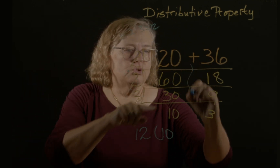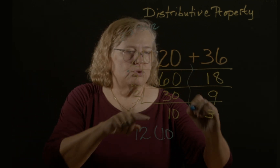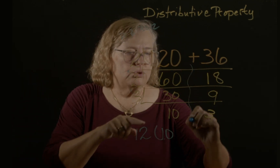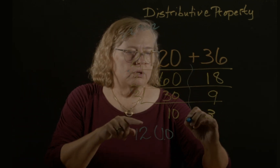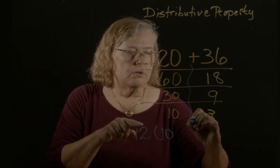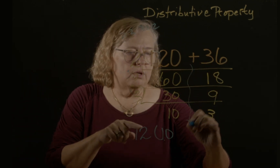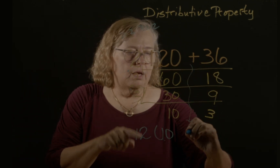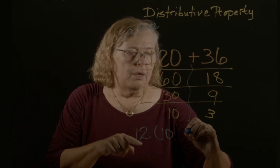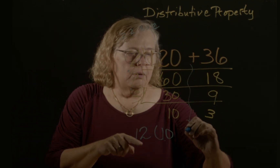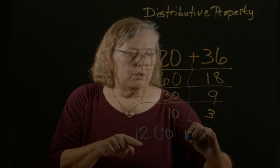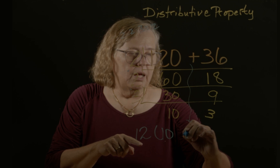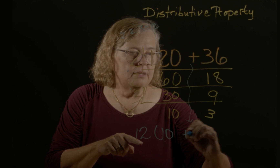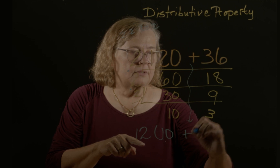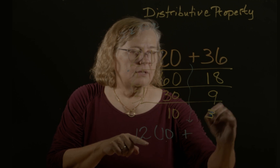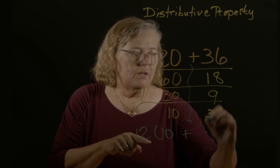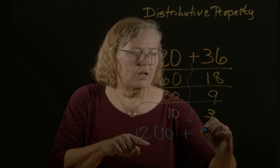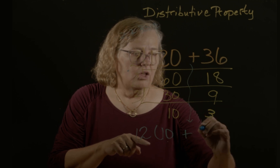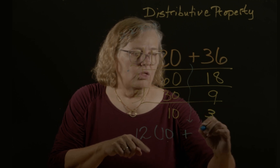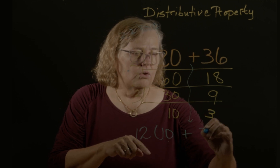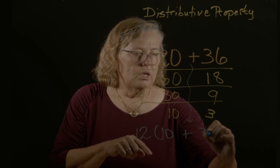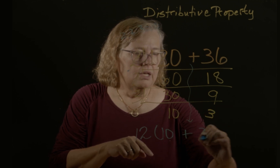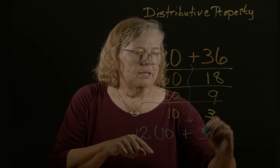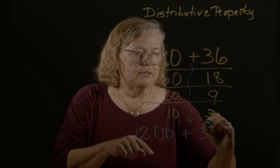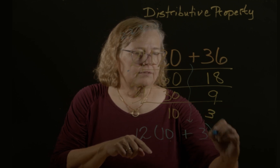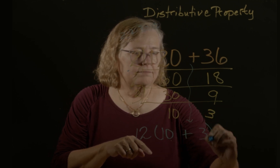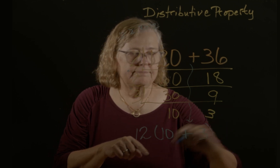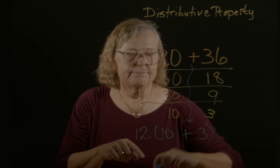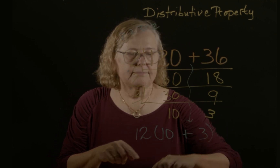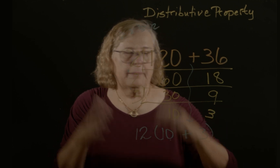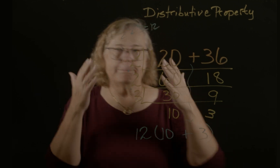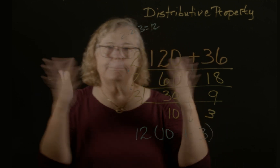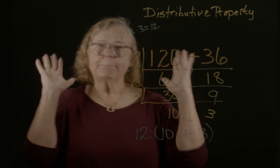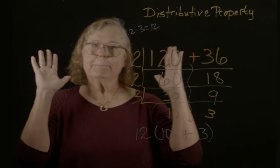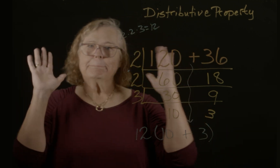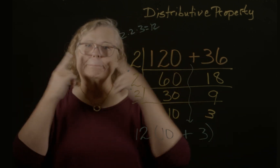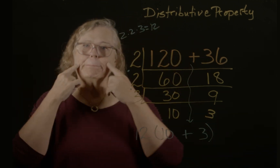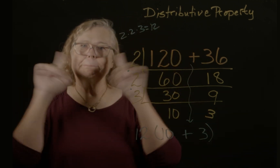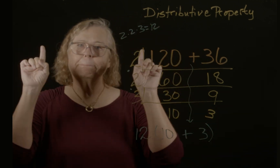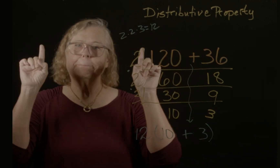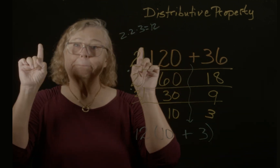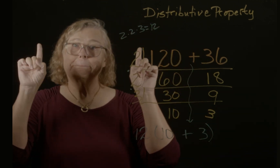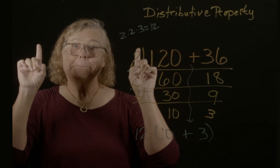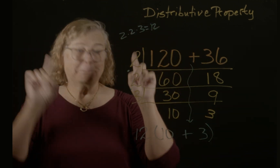10. Bring down the plus sign. 3. There we go. We are all done.